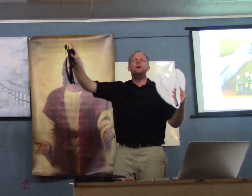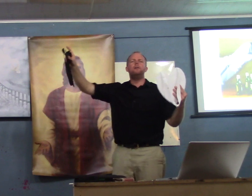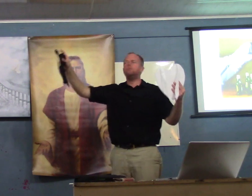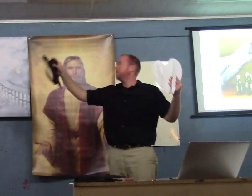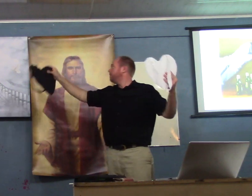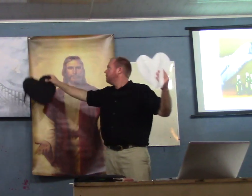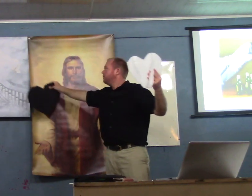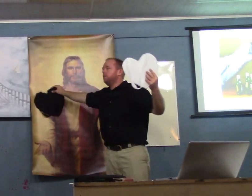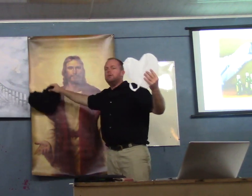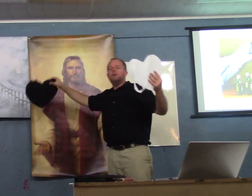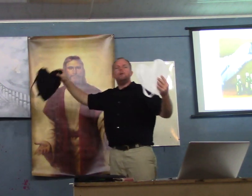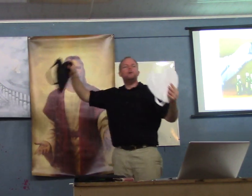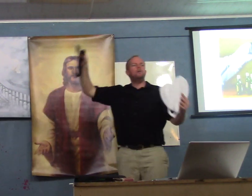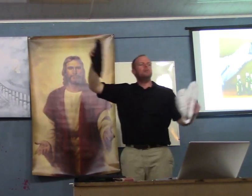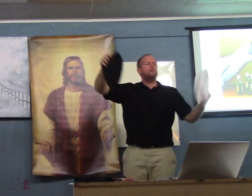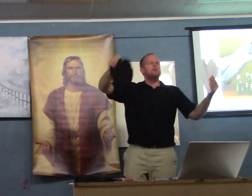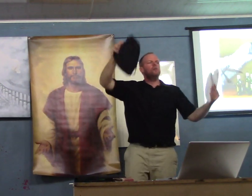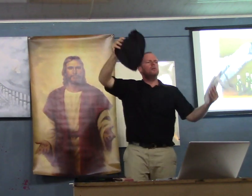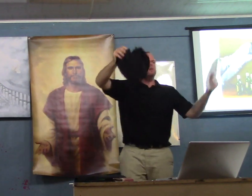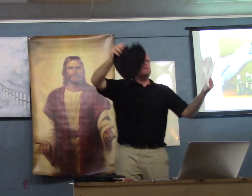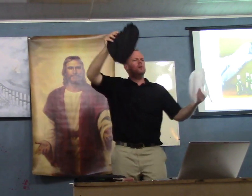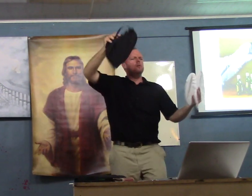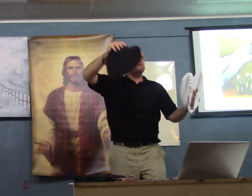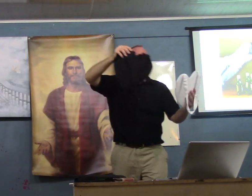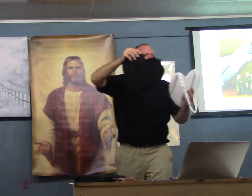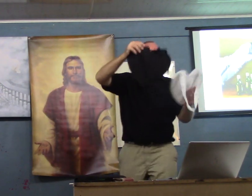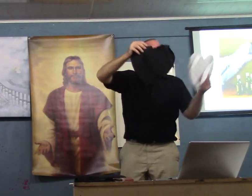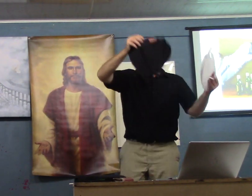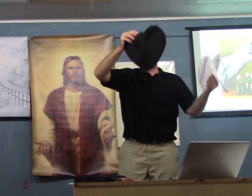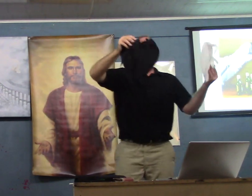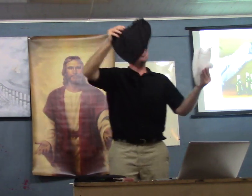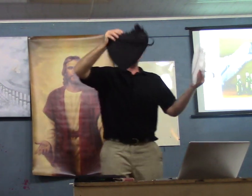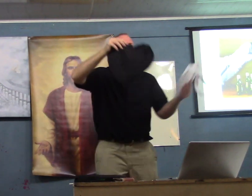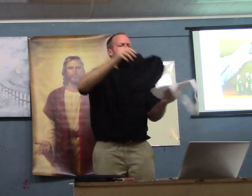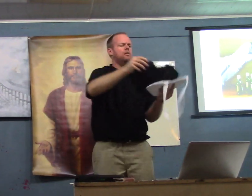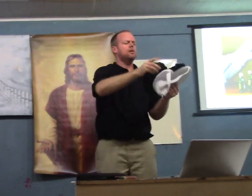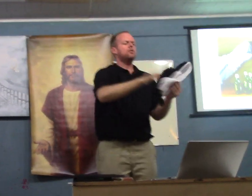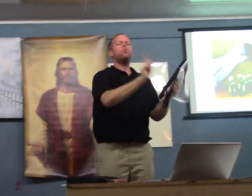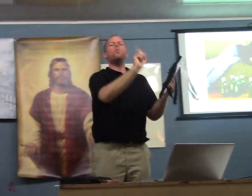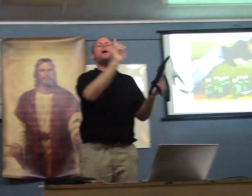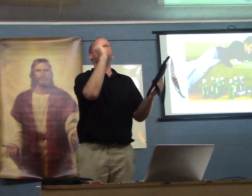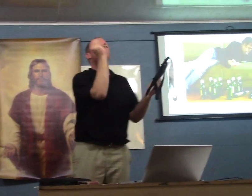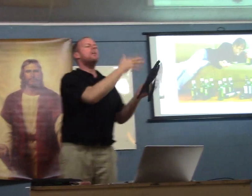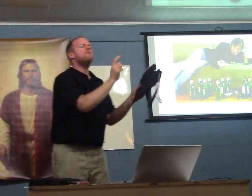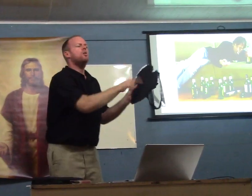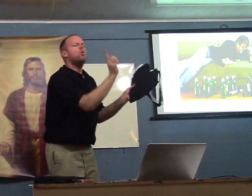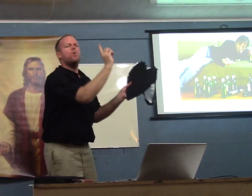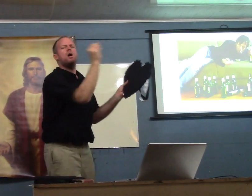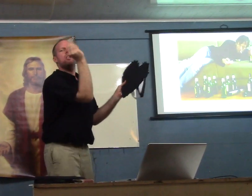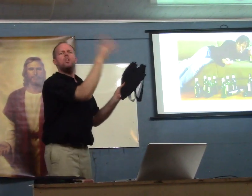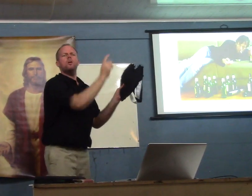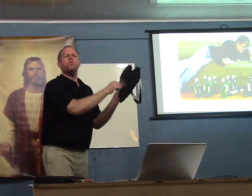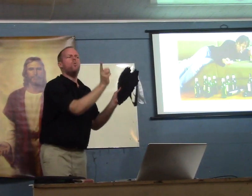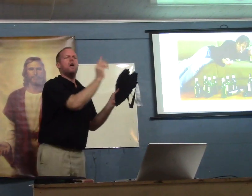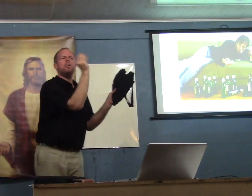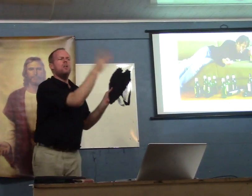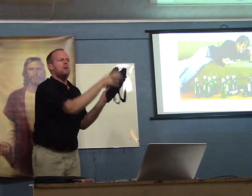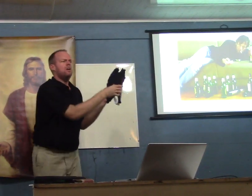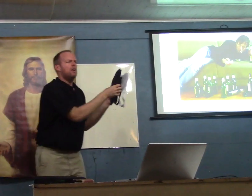I need a volunteer. No, sorry. I need you to tell me where I need to leave at Black